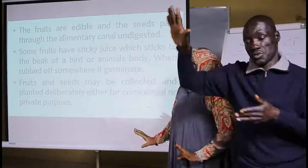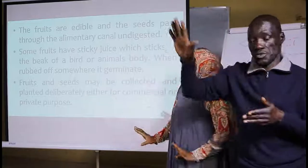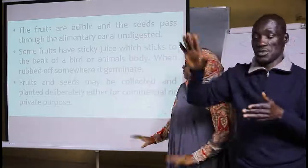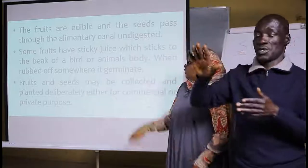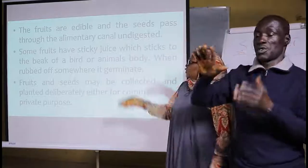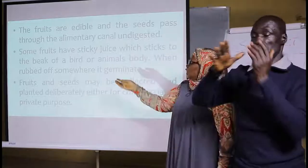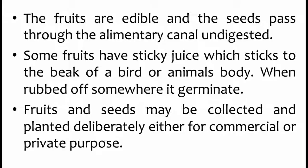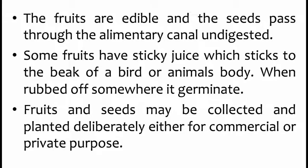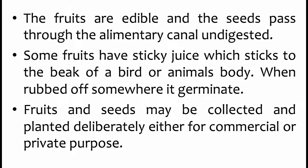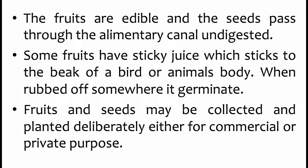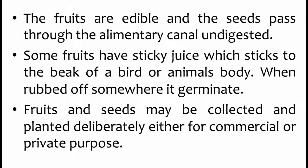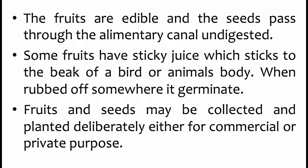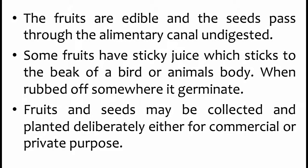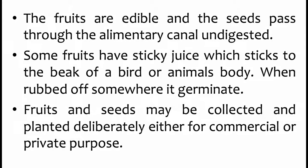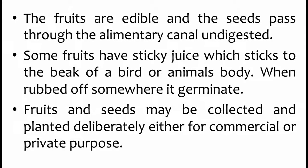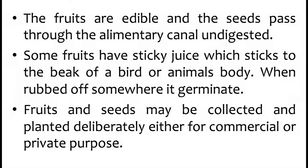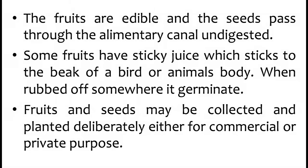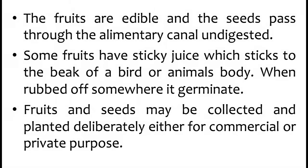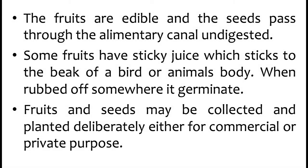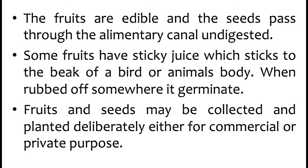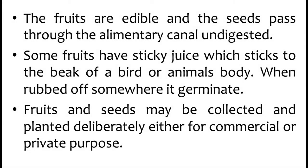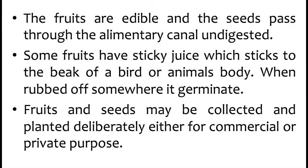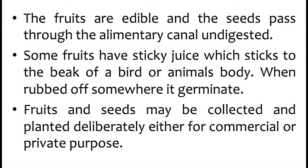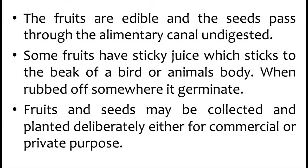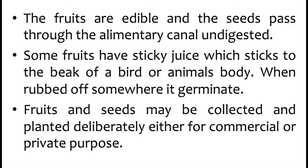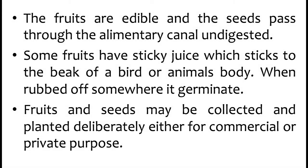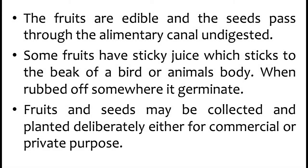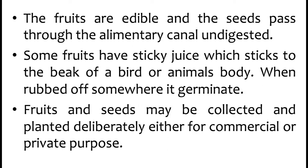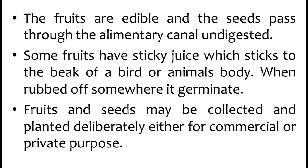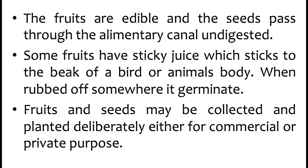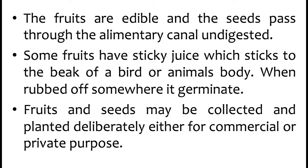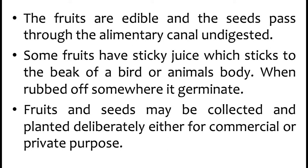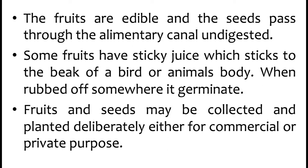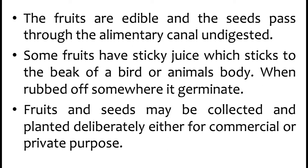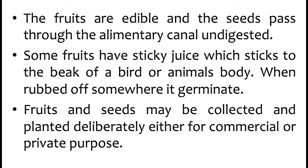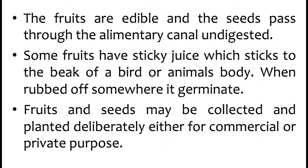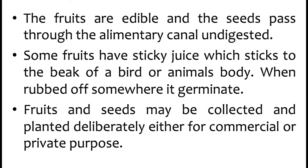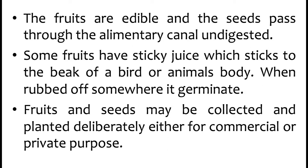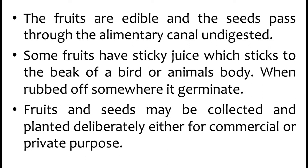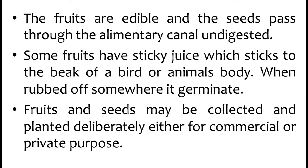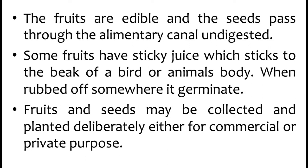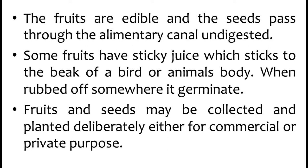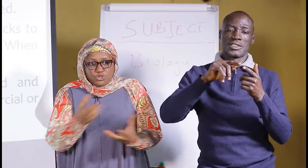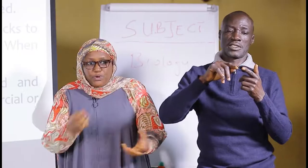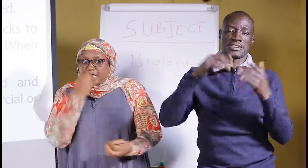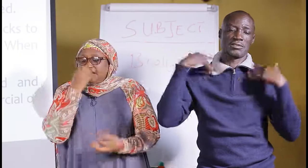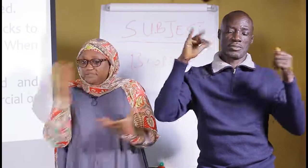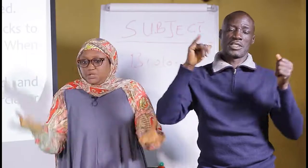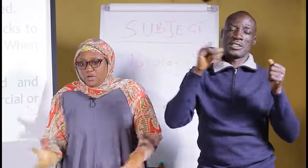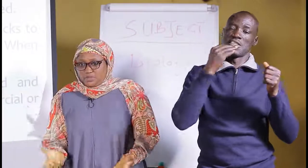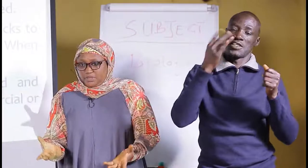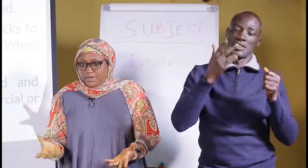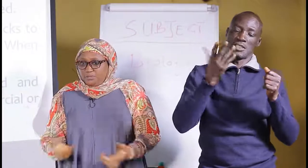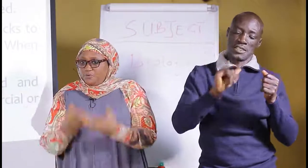is dispersal. Some fruit have sticky juice which stick to the beak of the bird. When the bird are there to eat, they stick to the body and